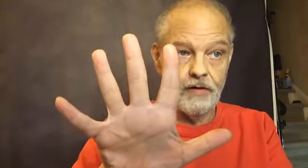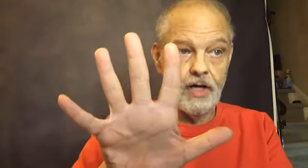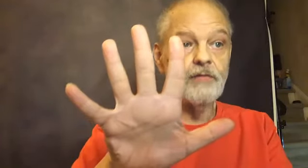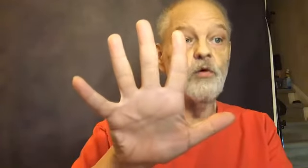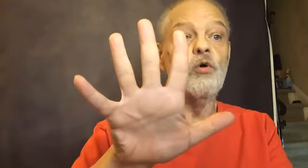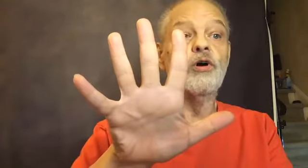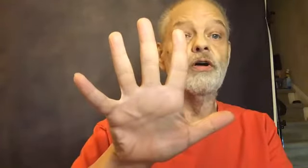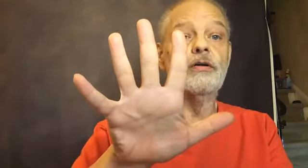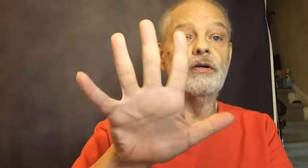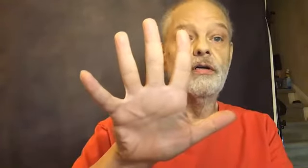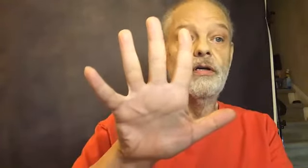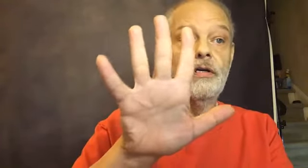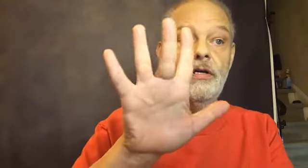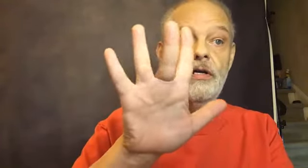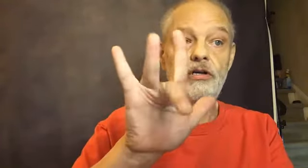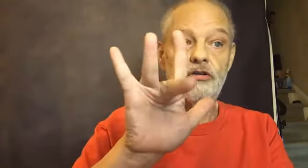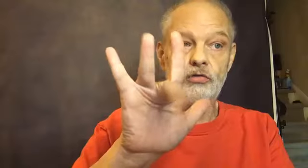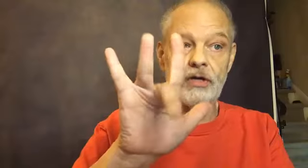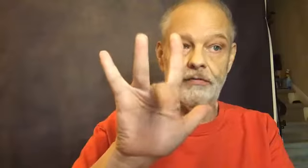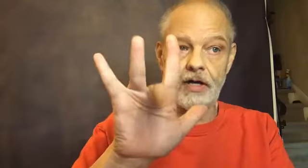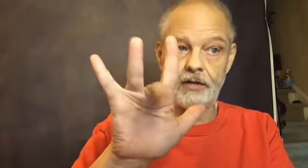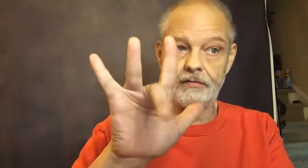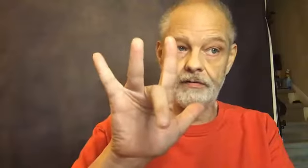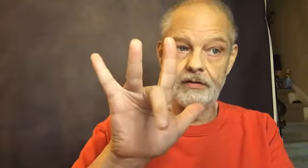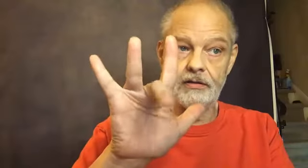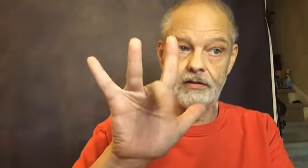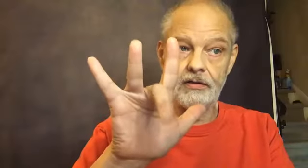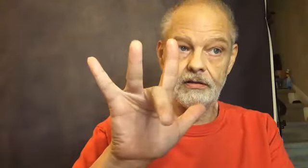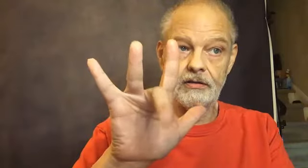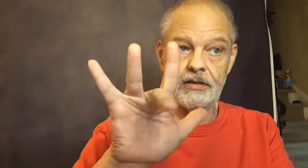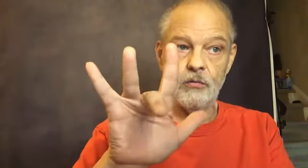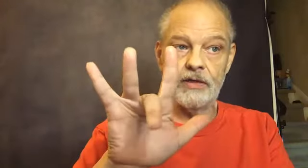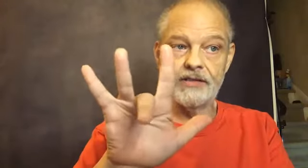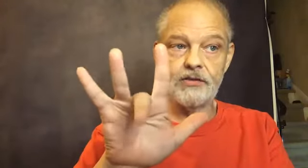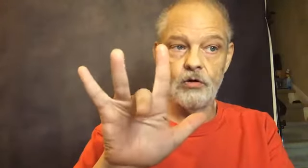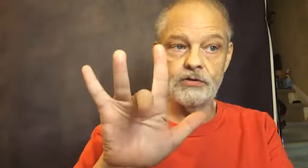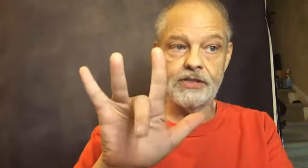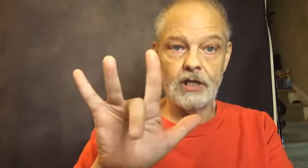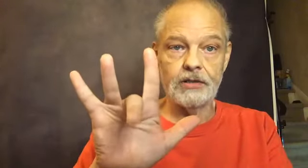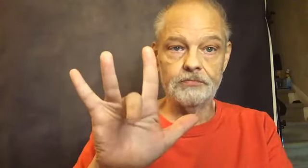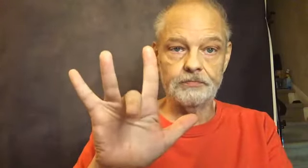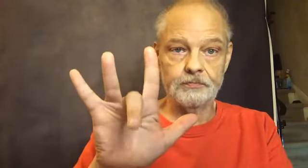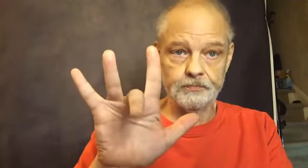25, or 25. That one has its own sign.